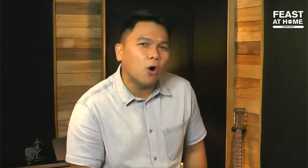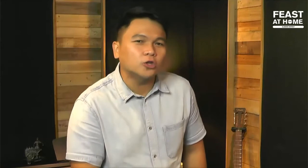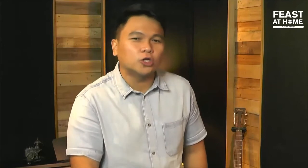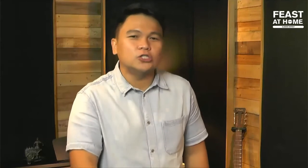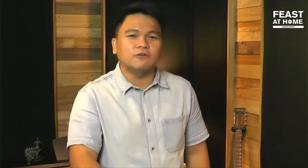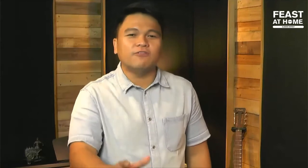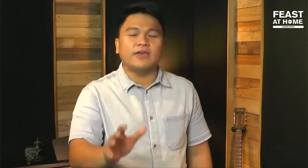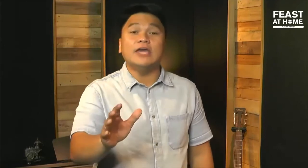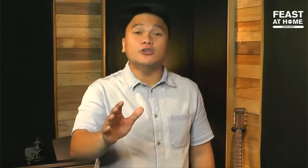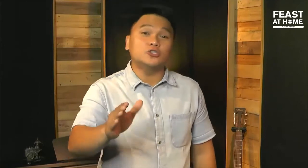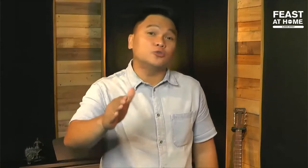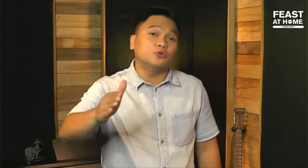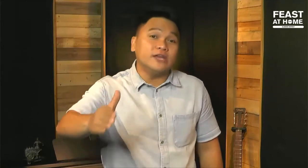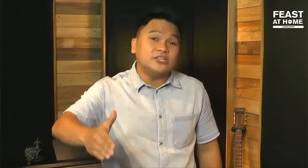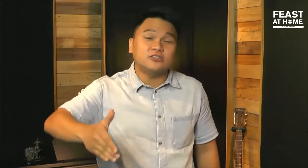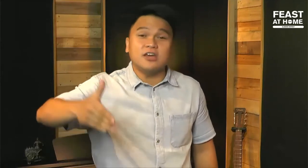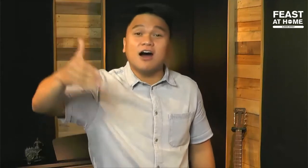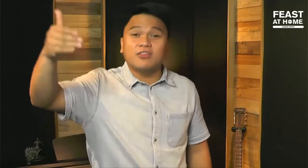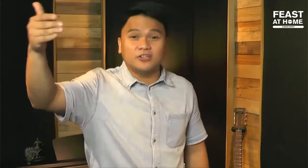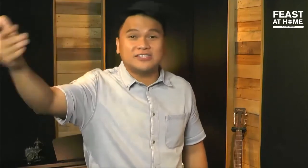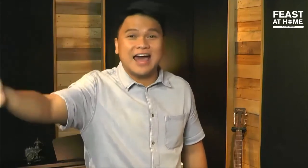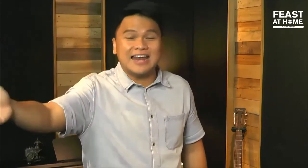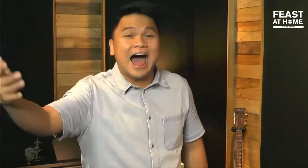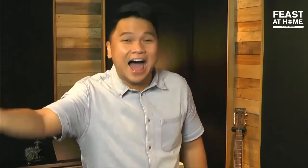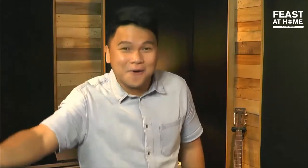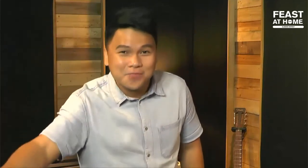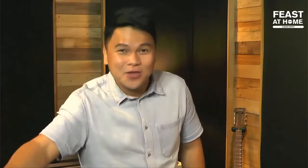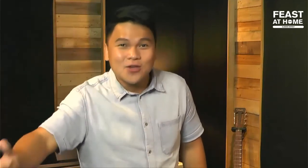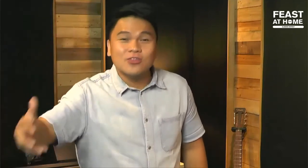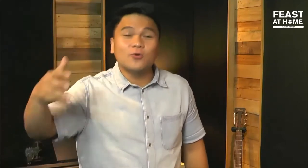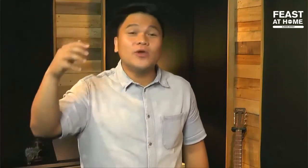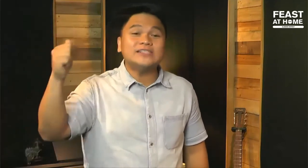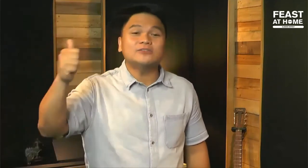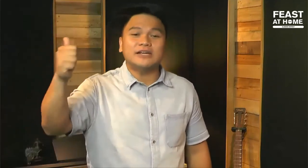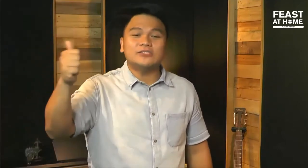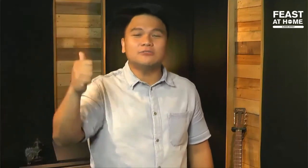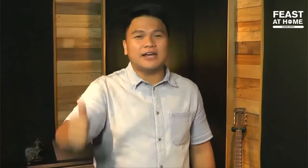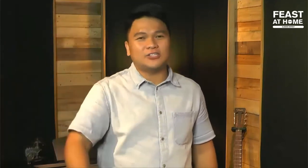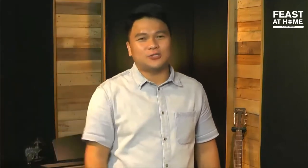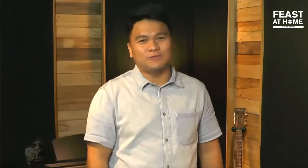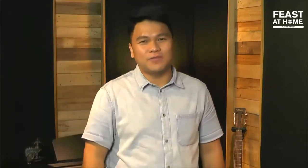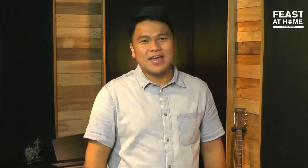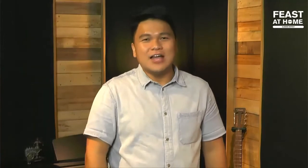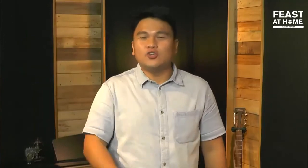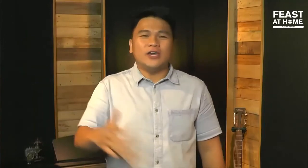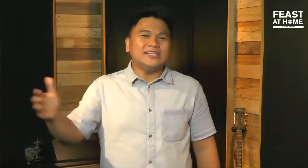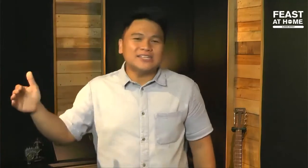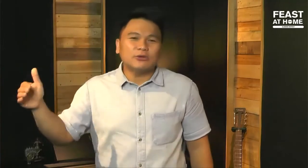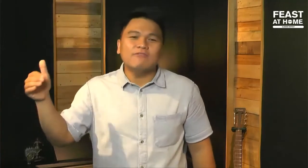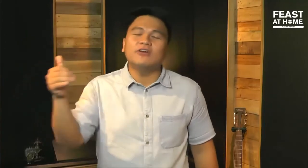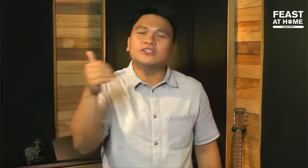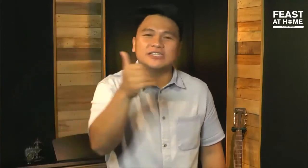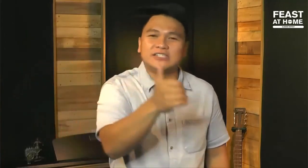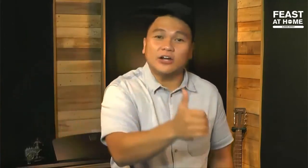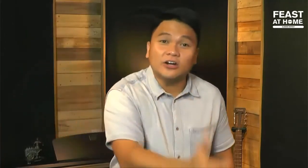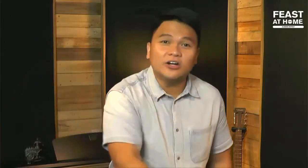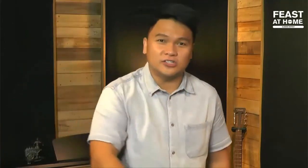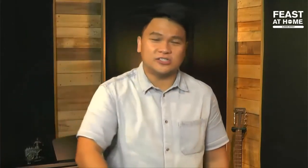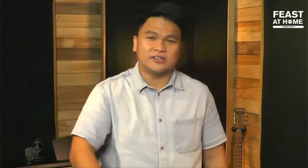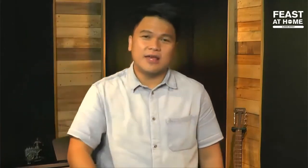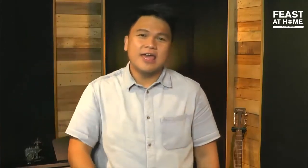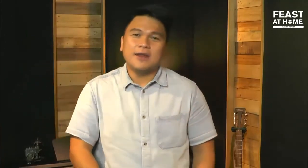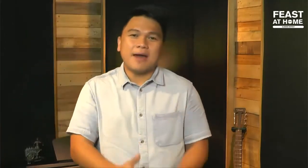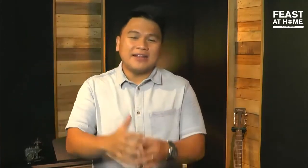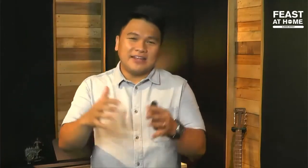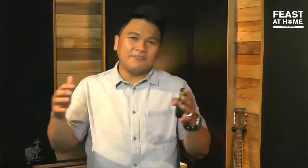the waters of chaos to reach the other side. How? Through His resurrection. Jesus reverses the